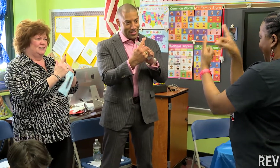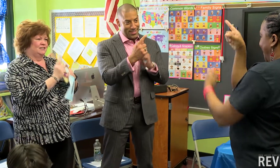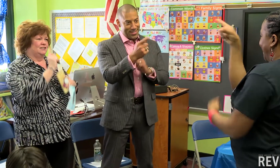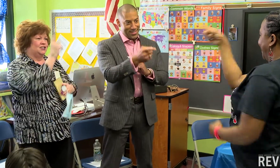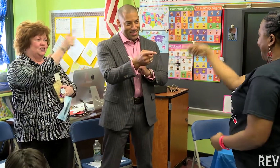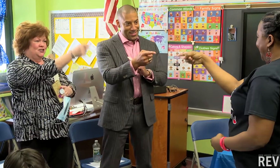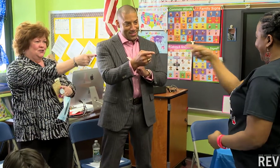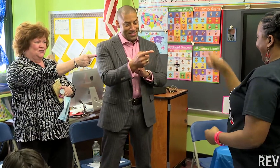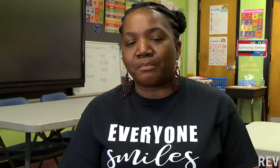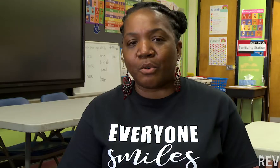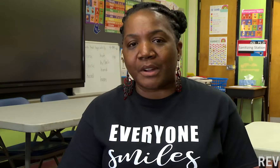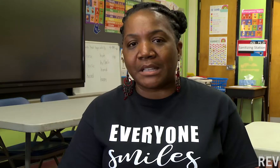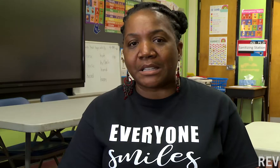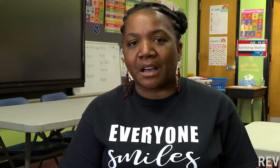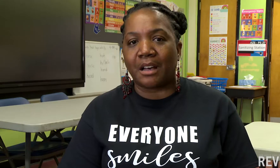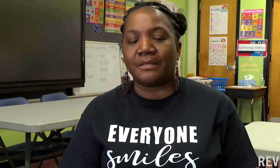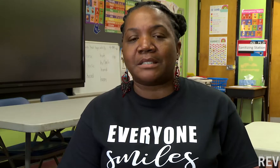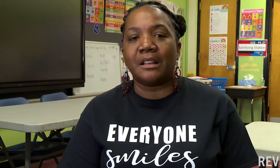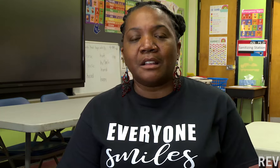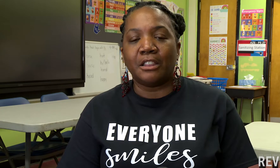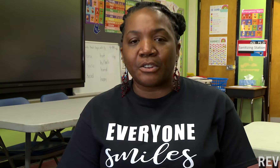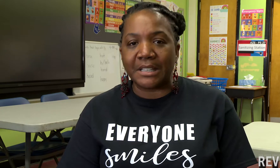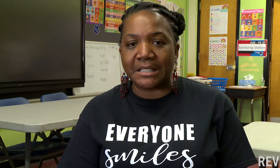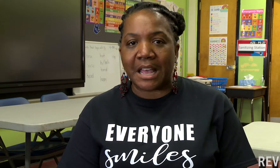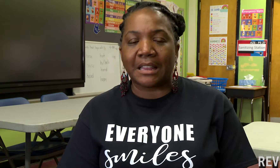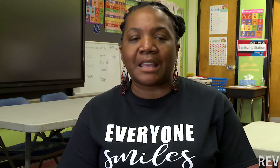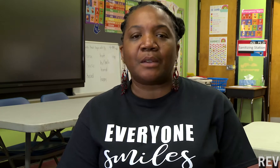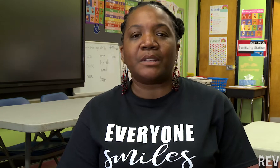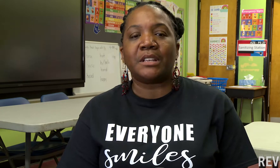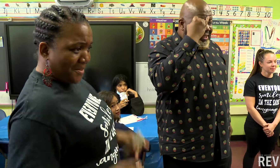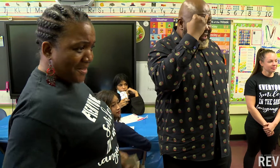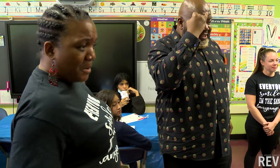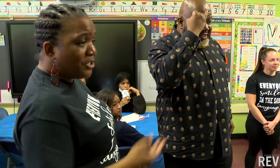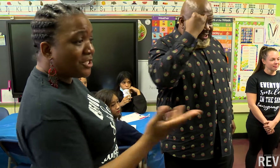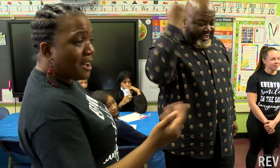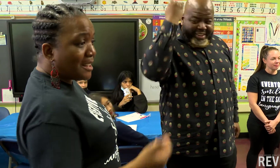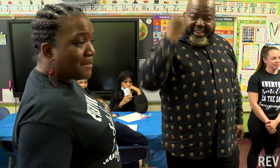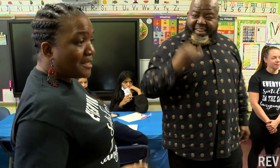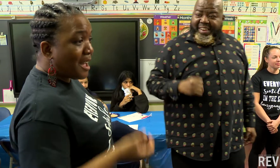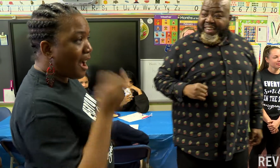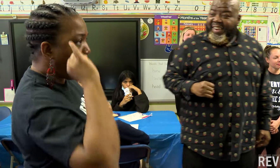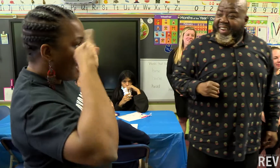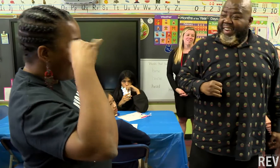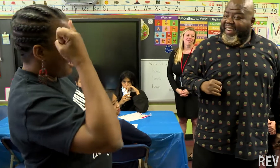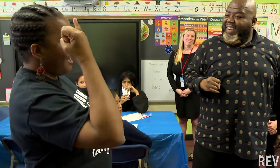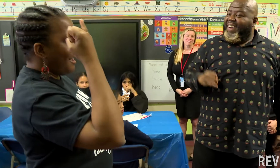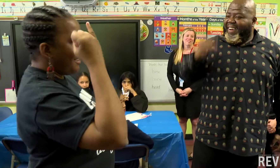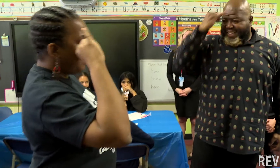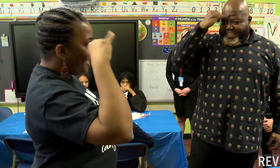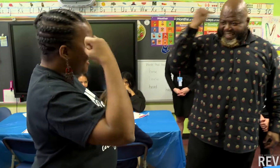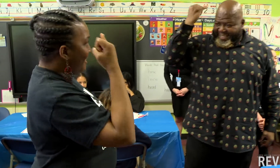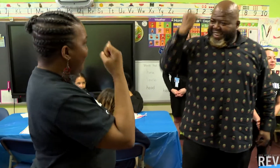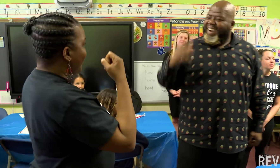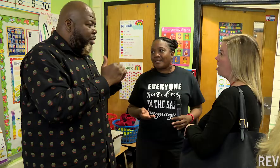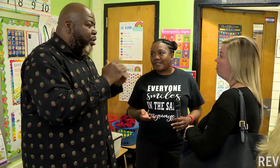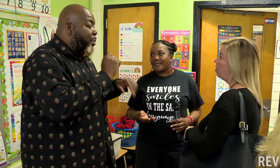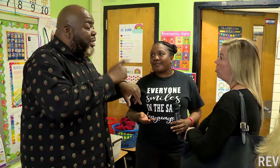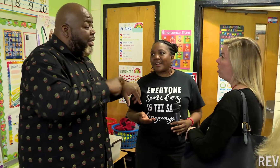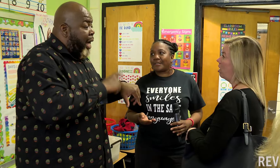learning more about the importance of learning sign language. We had a former alumni student, Tyson Haley, he comes